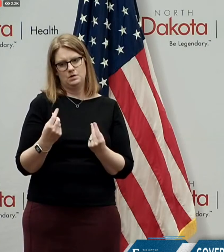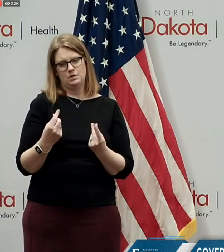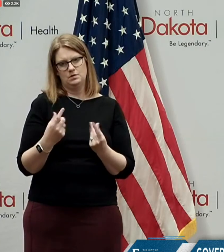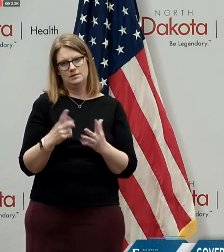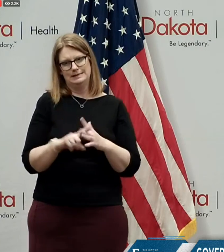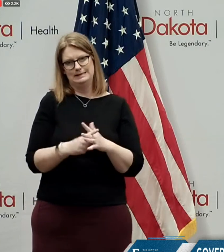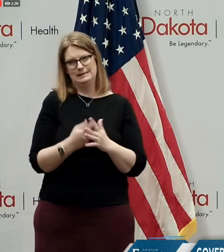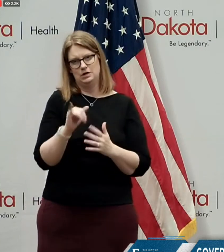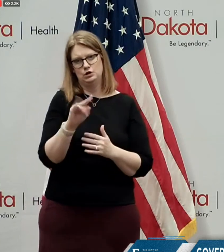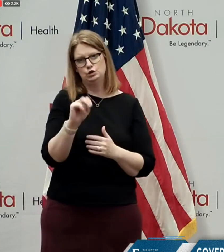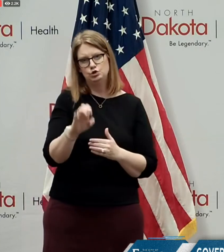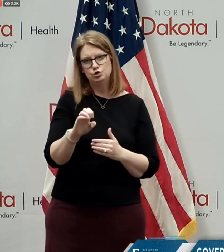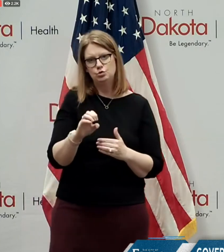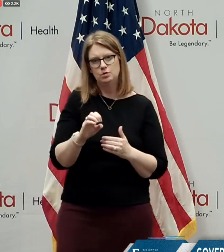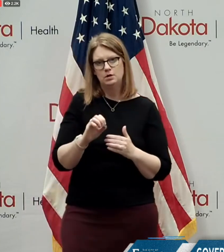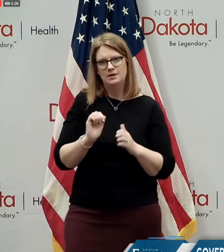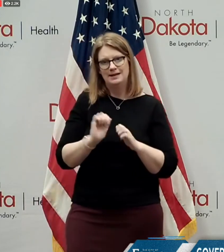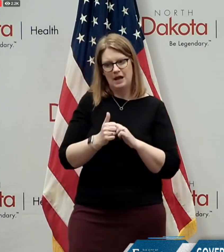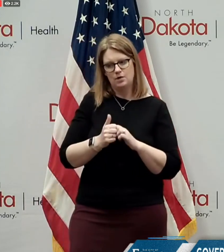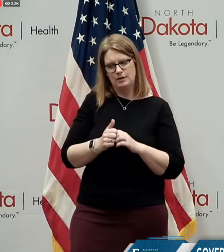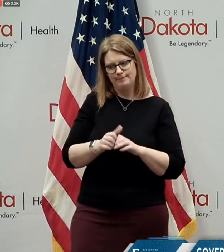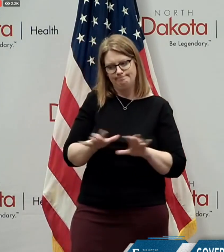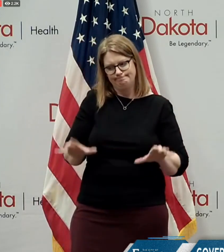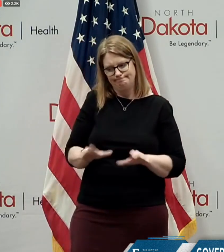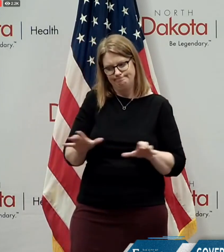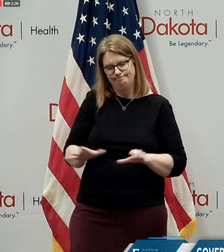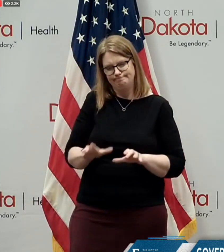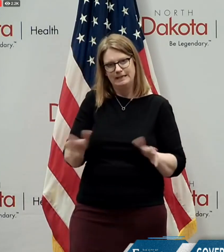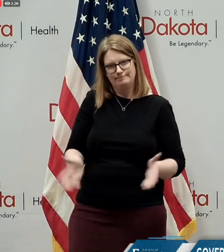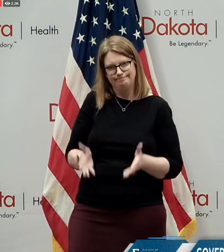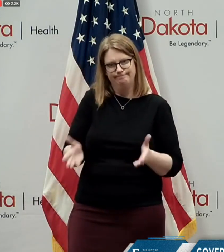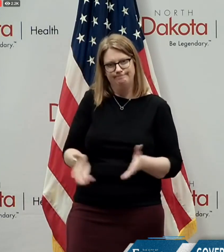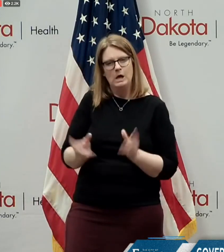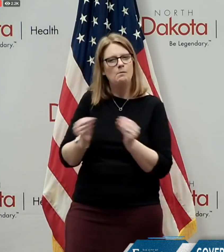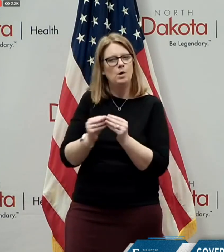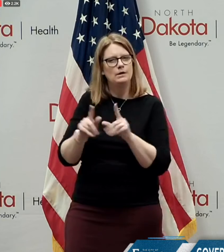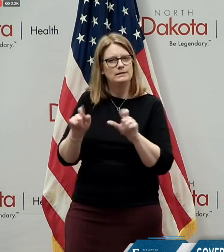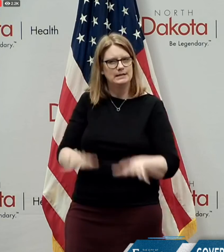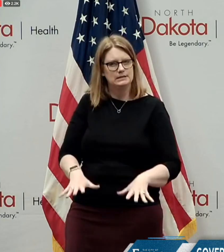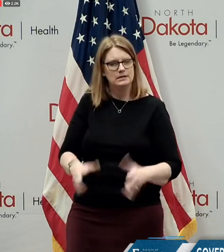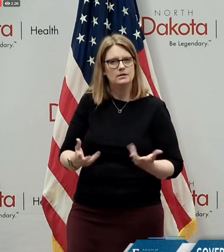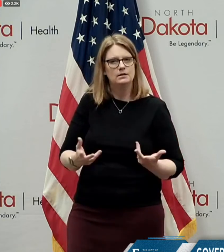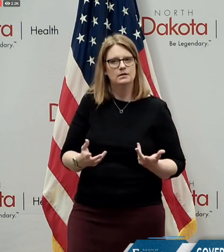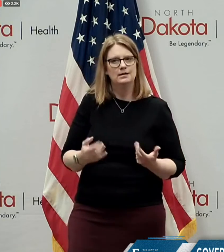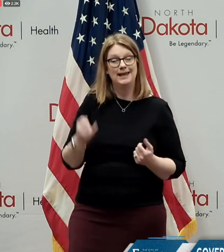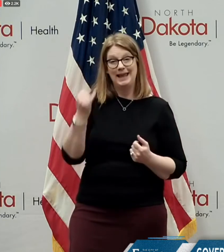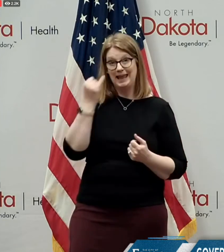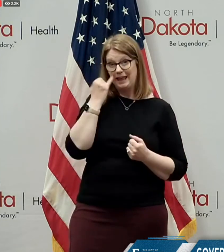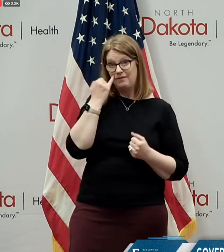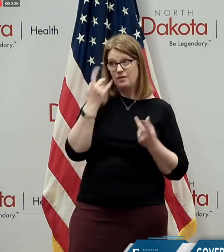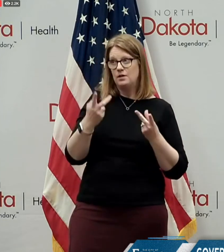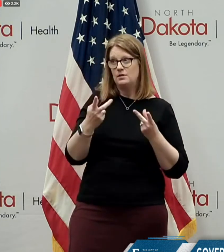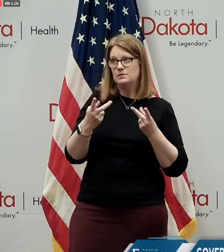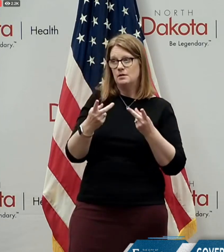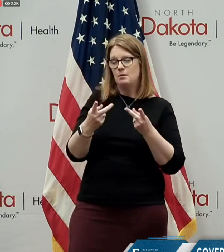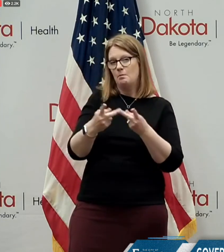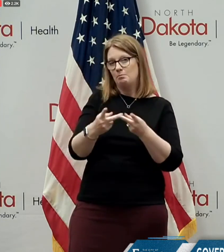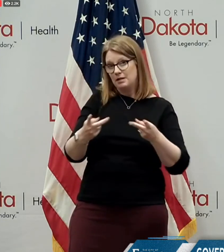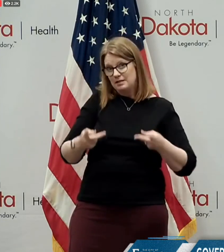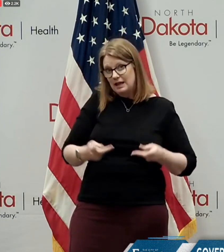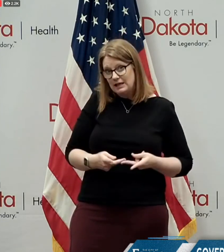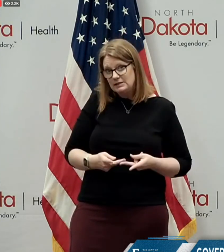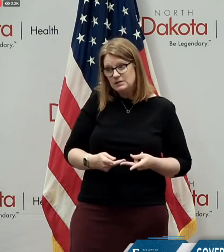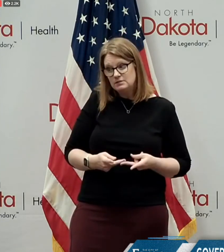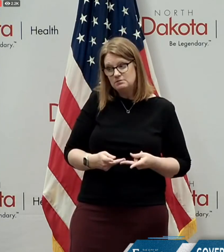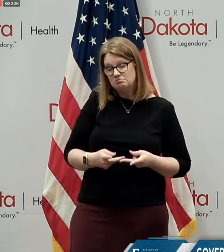June, and how do we drive more testing, and they're going to look at places where if there's places where is